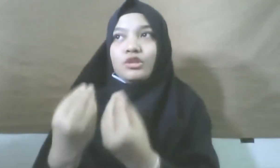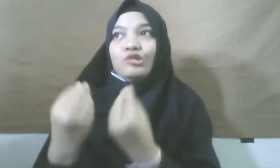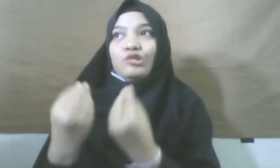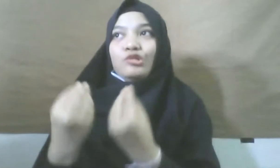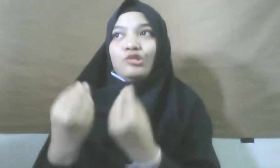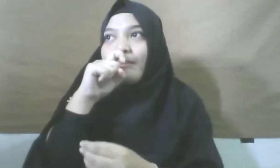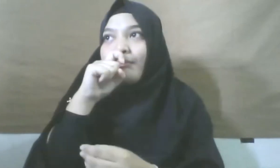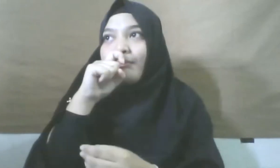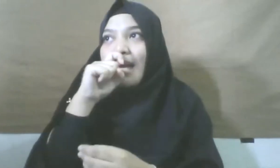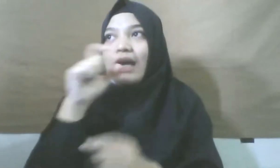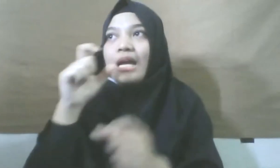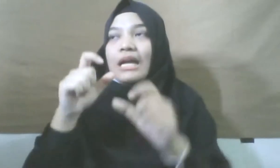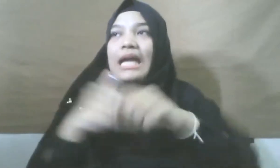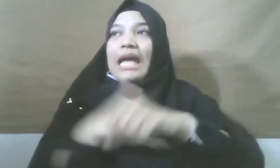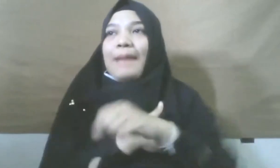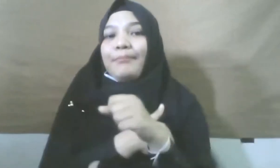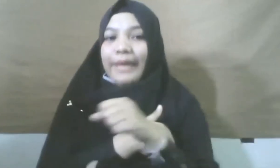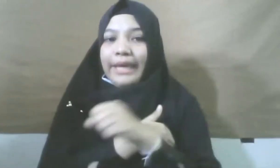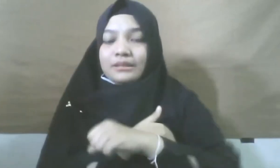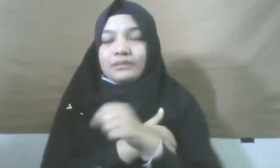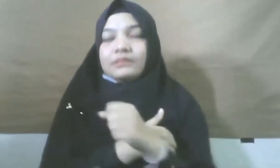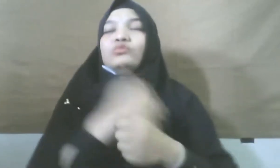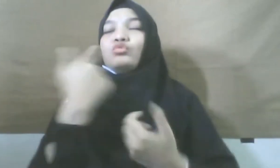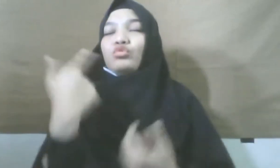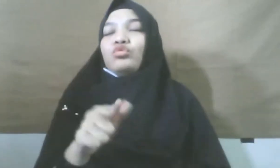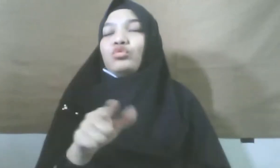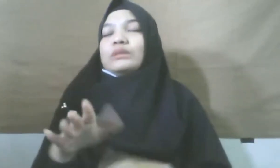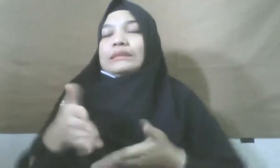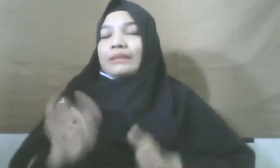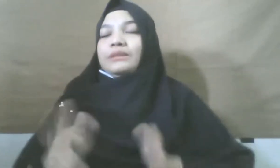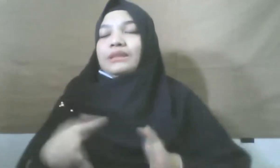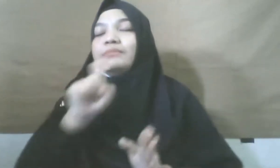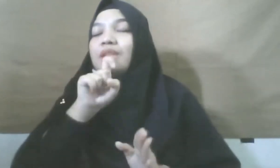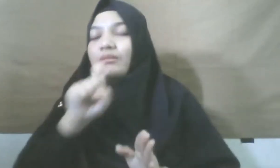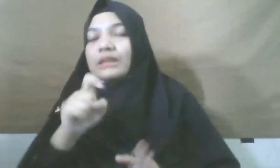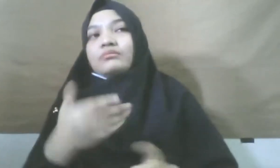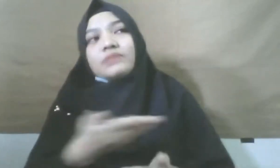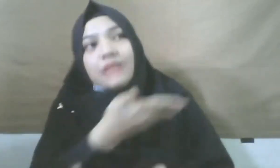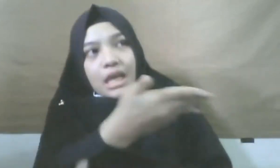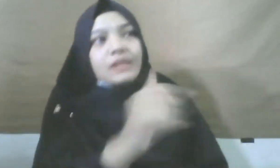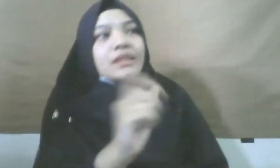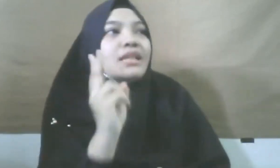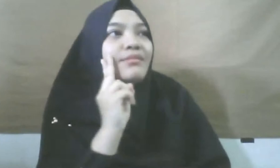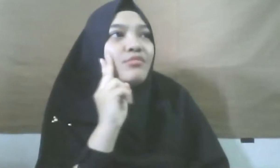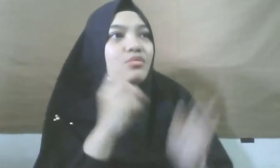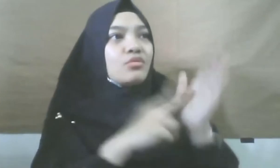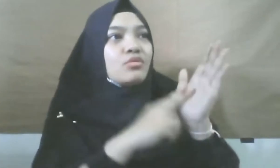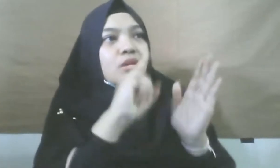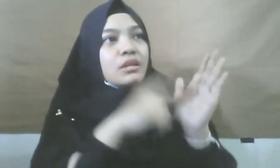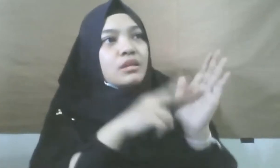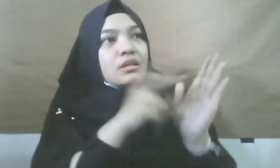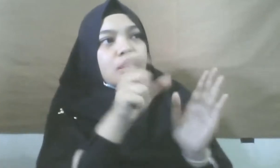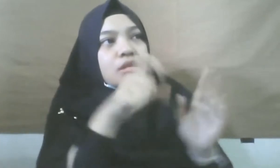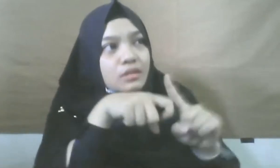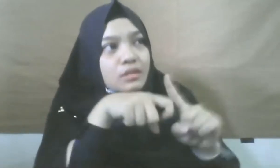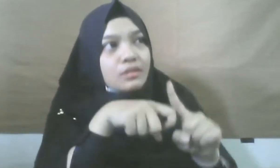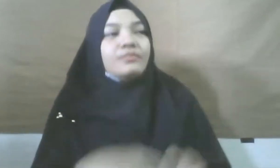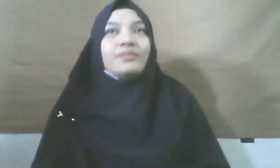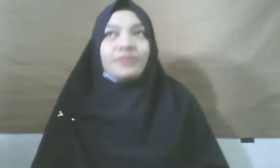can we hear Ibu Nino? Silakan, Ibu Nino. Apa kabar, Bu? baik